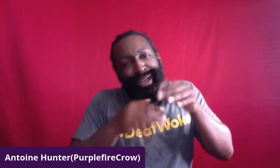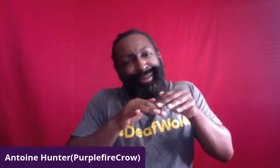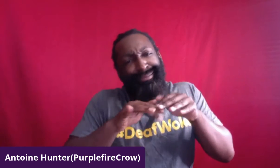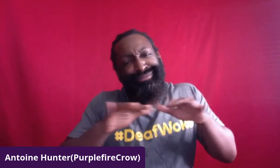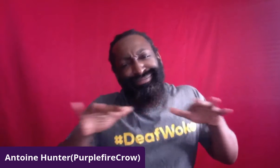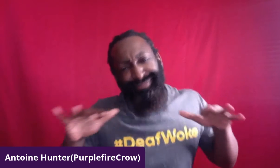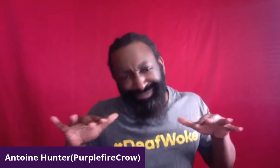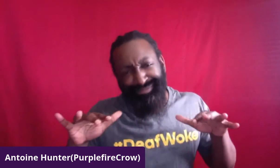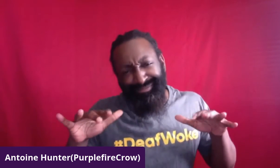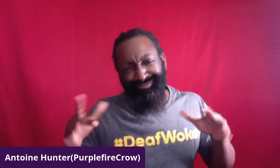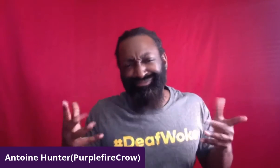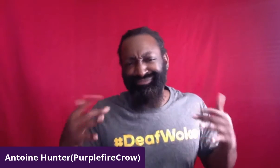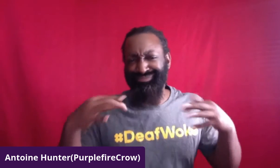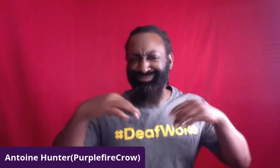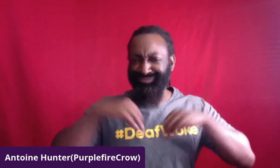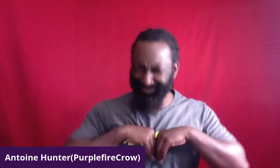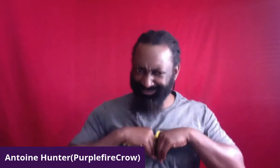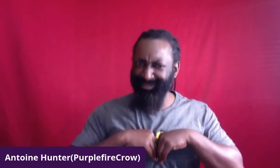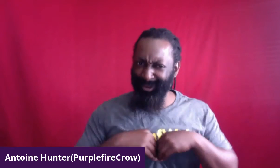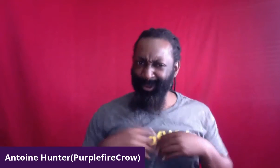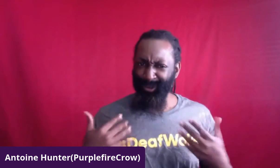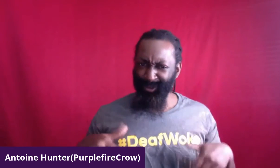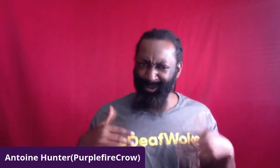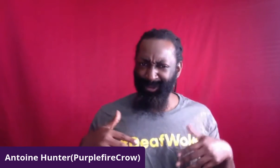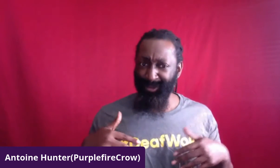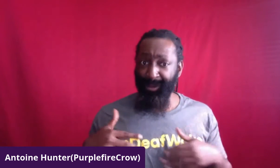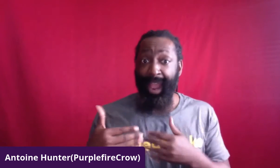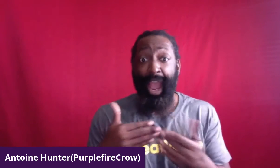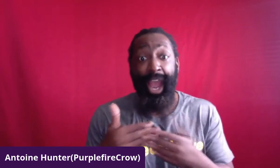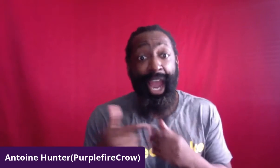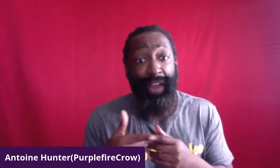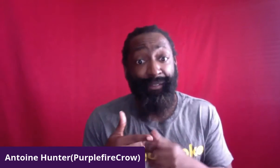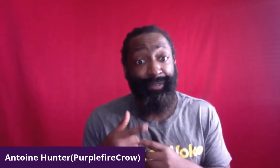sister, and so on.